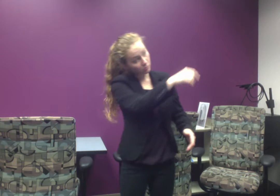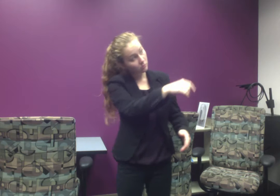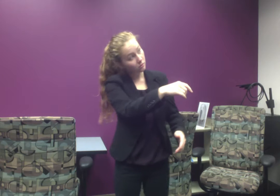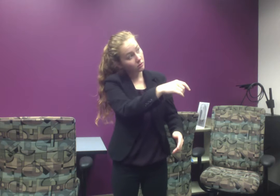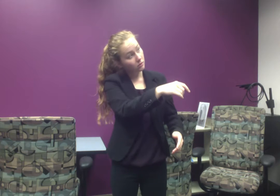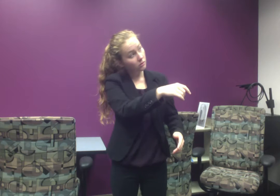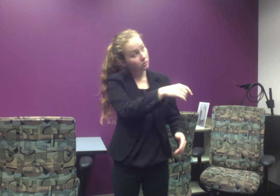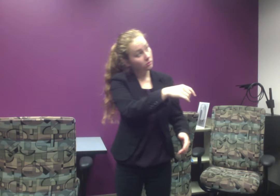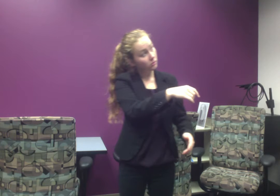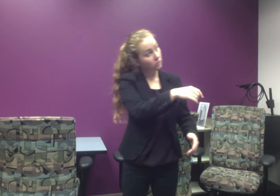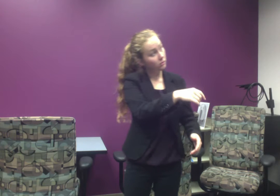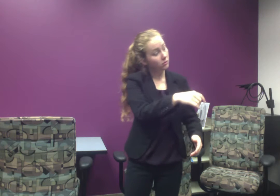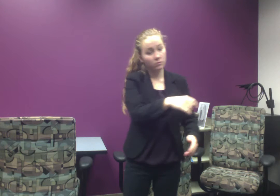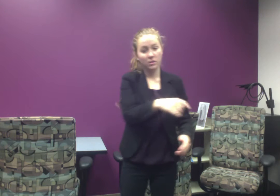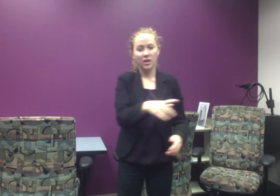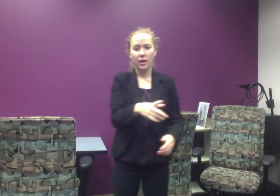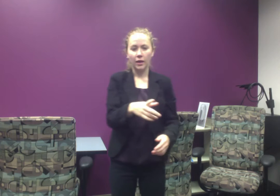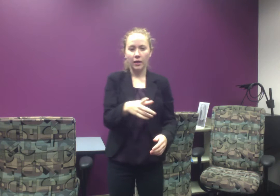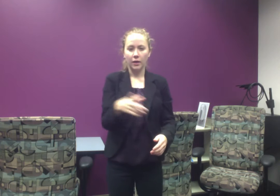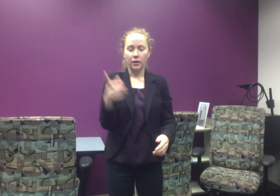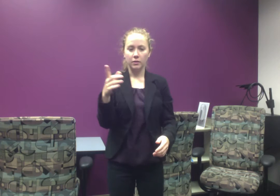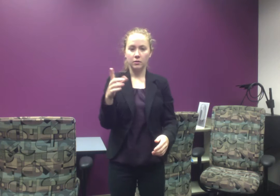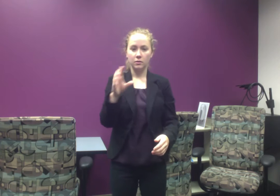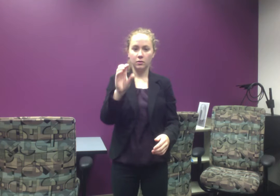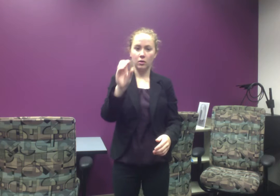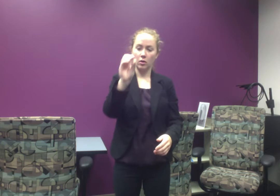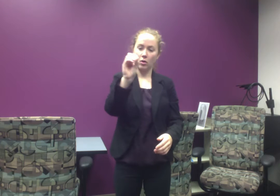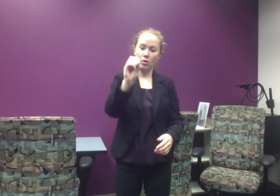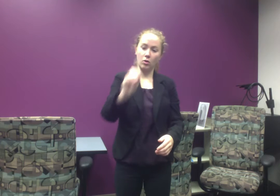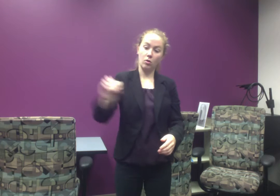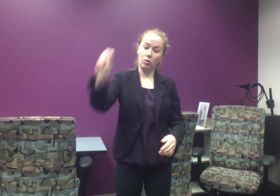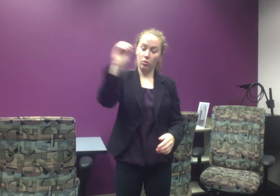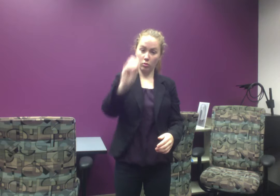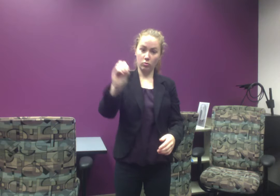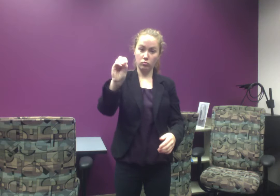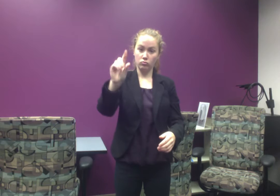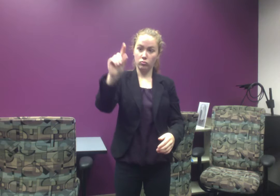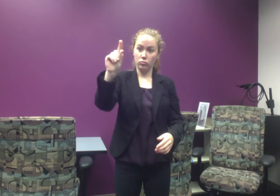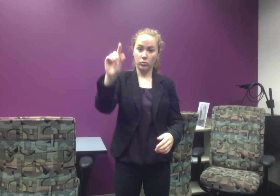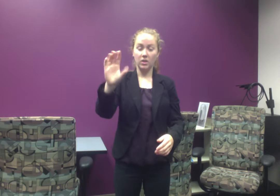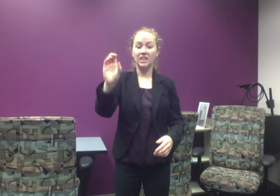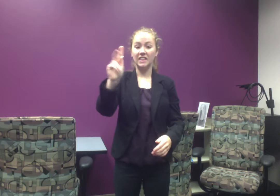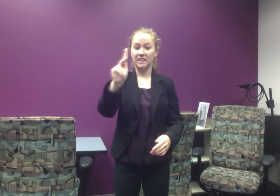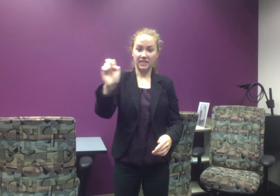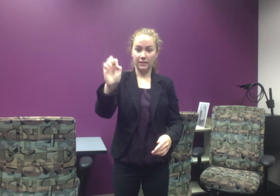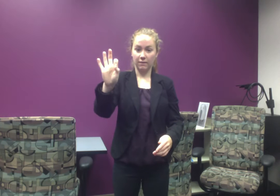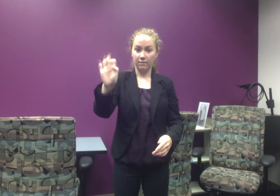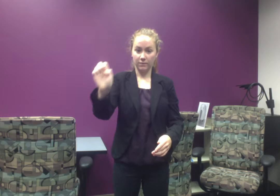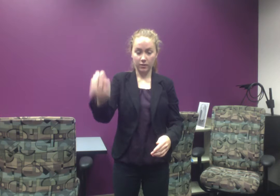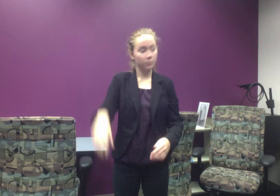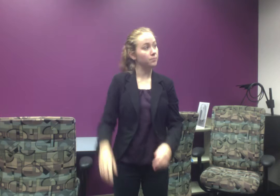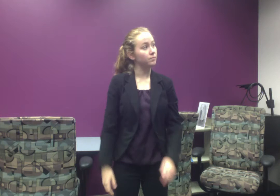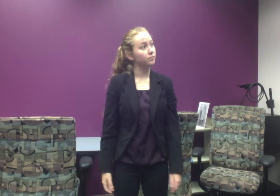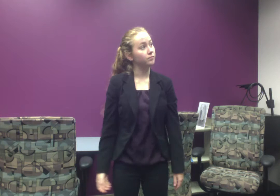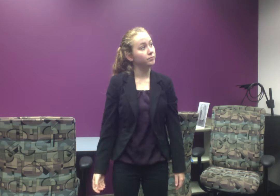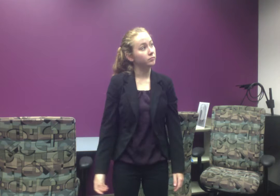Like, oh! That's how I teach the kindergartners to remember her name. And Georgia loved to paint about